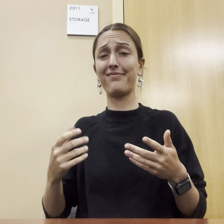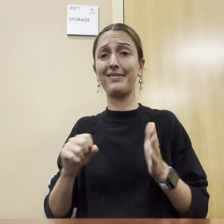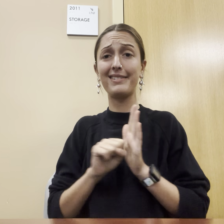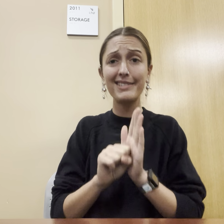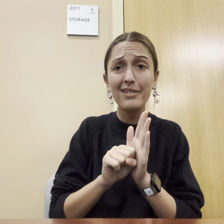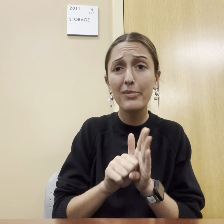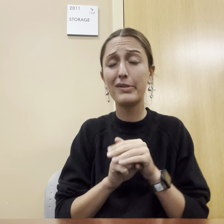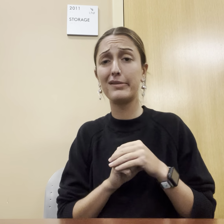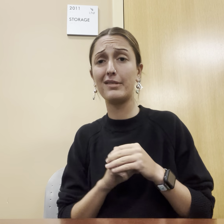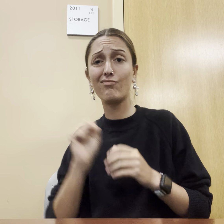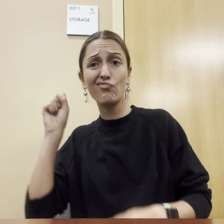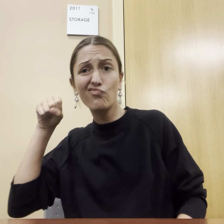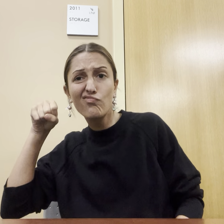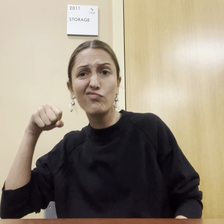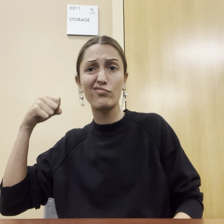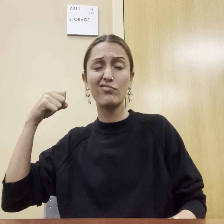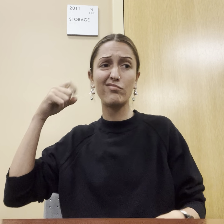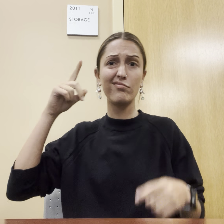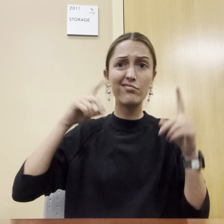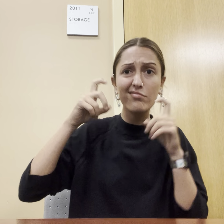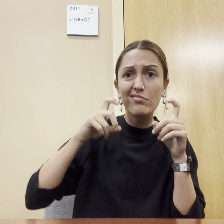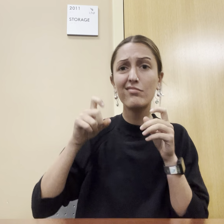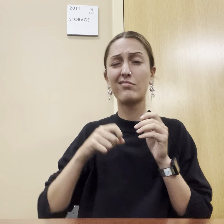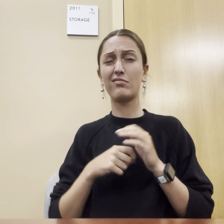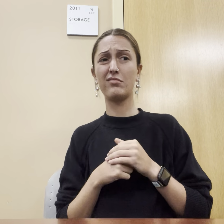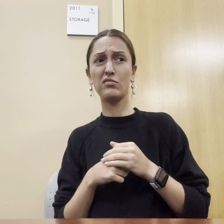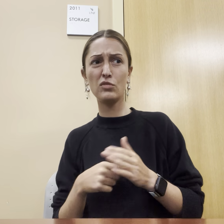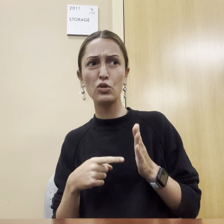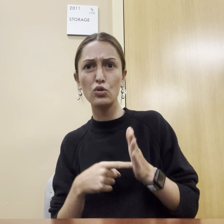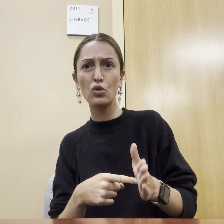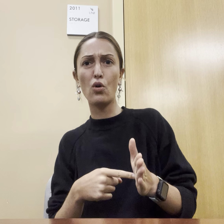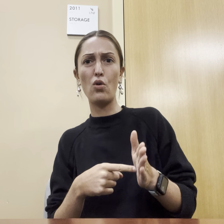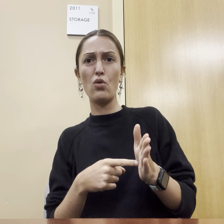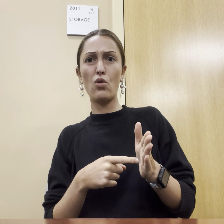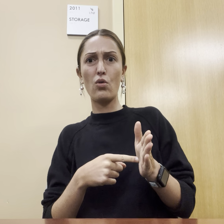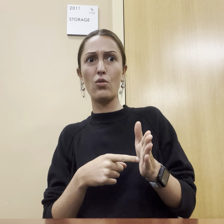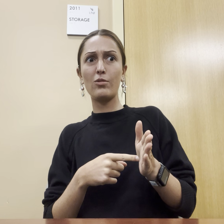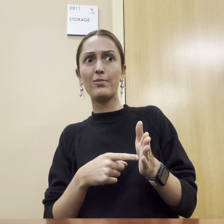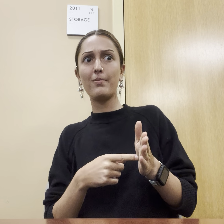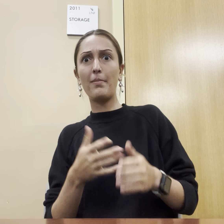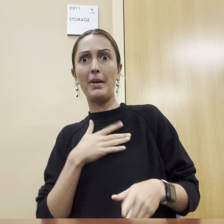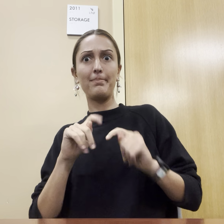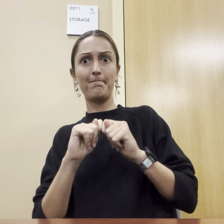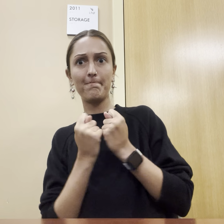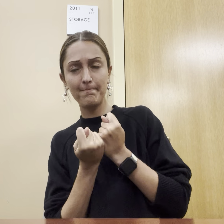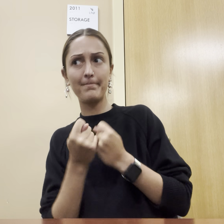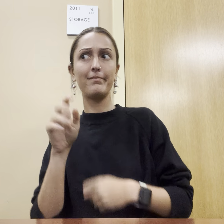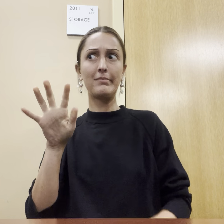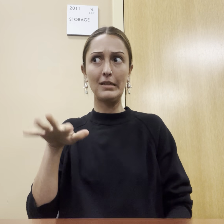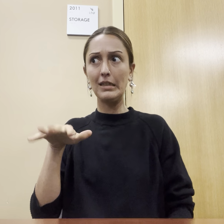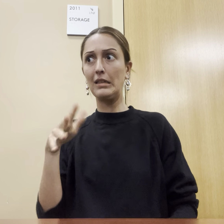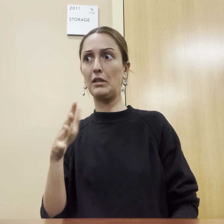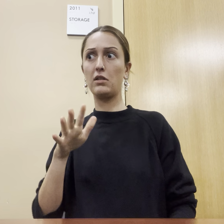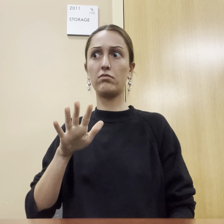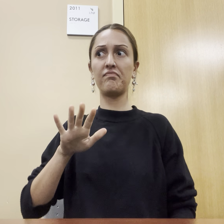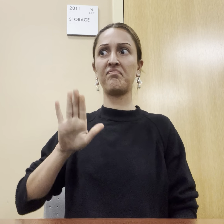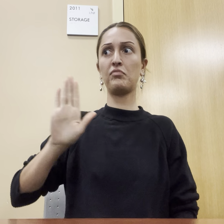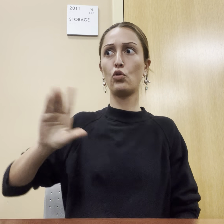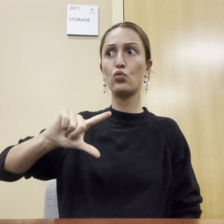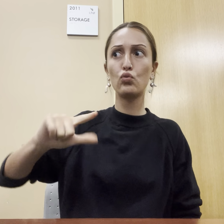especially when you do any type of VRI team interpreting, because it's not just like you're in a stage setting and the interpreters just